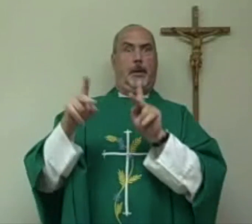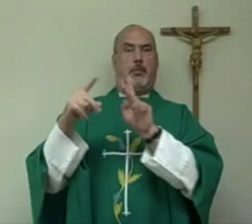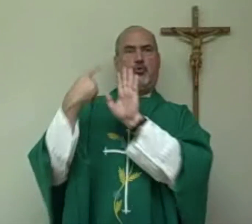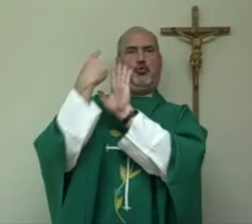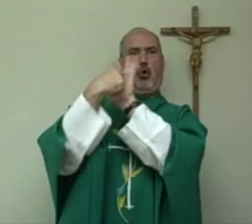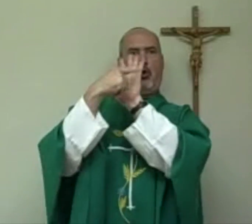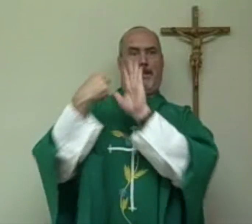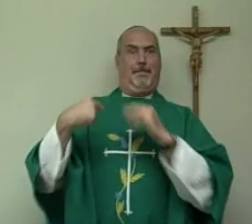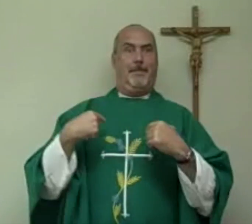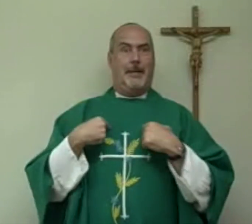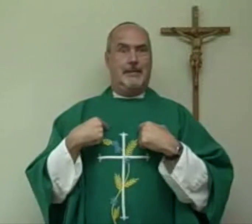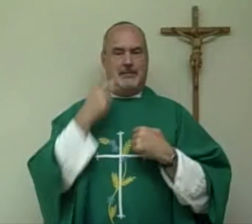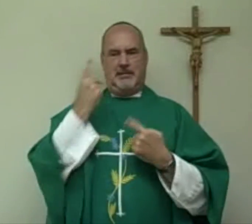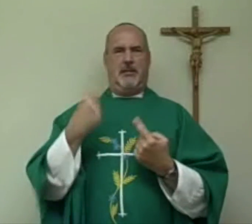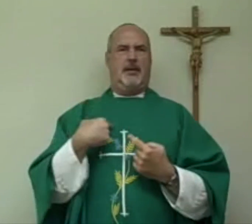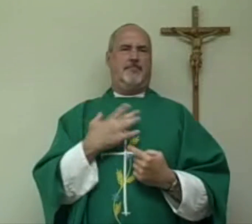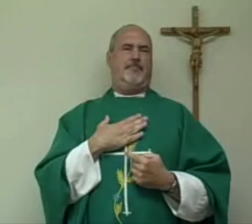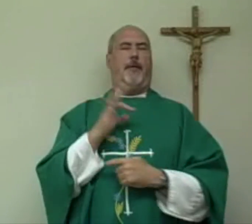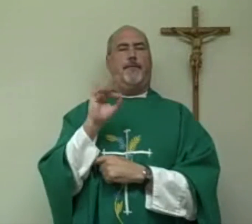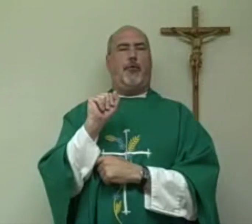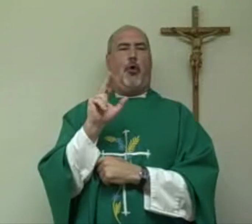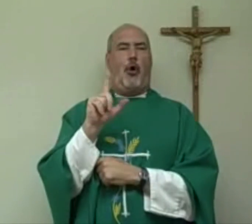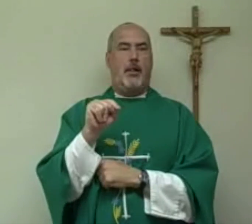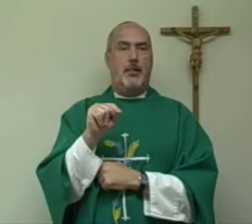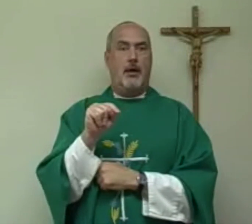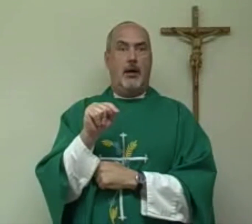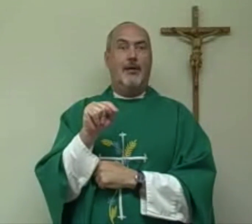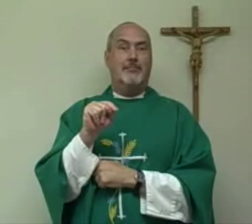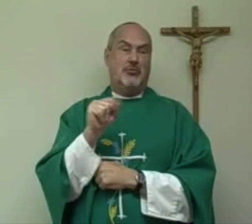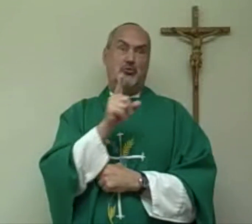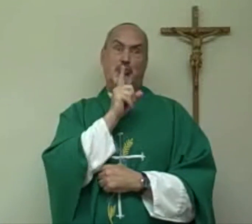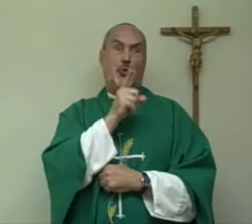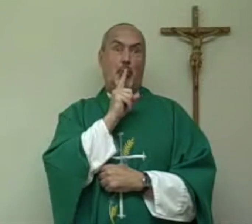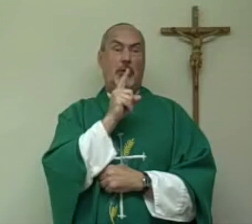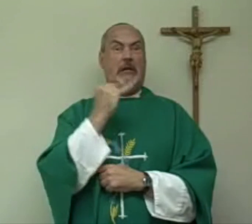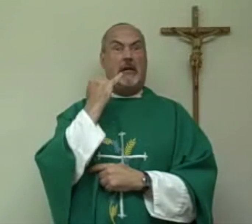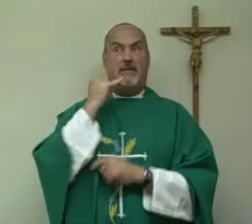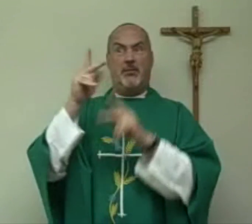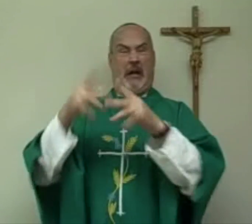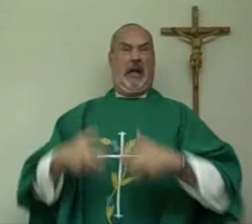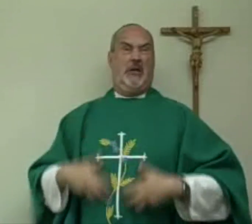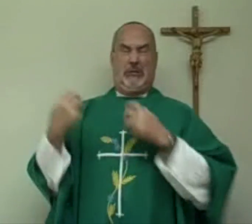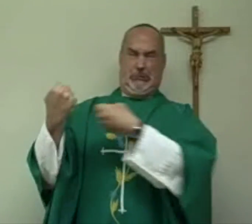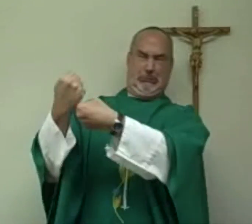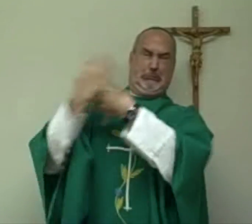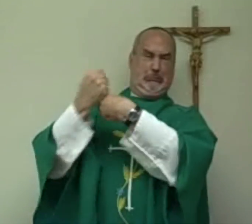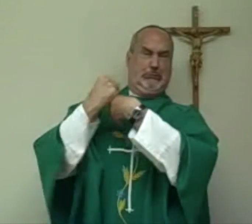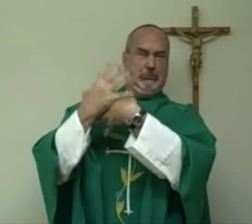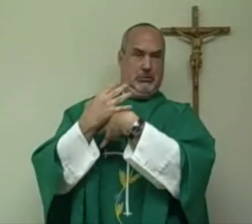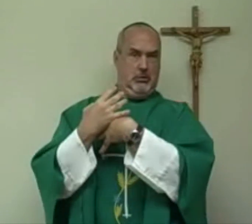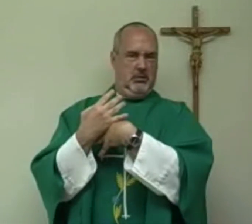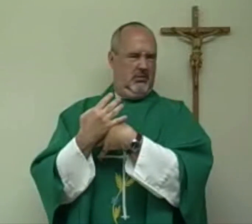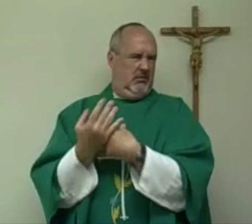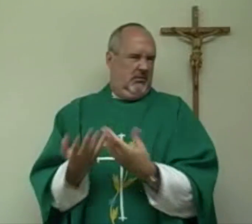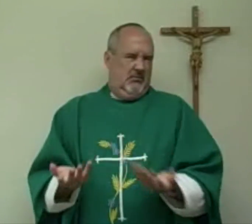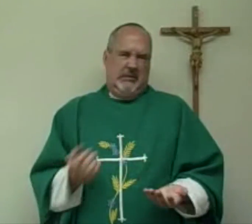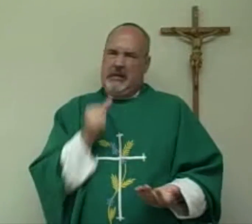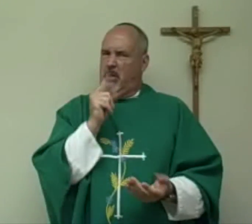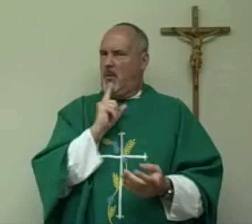From my experience, when people criticize me, if something is my fault or somebody's angry and they